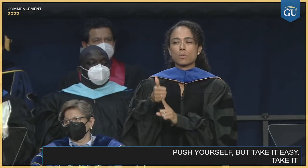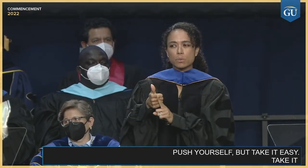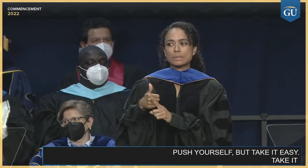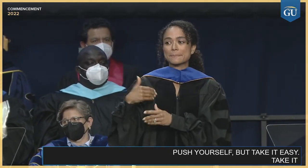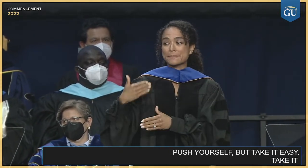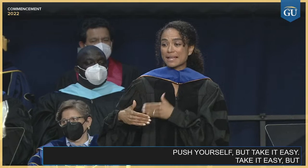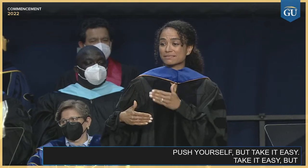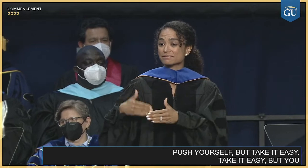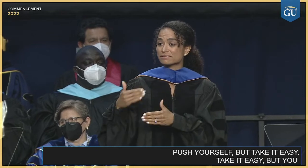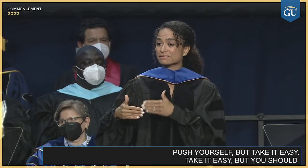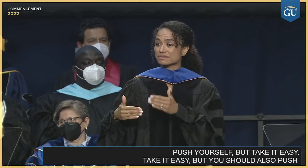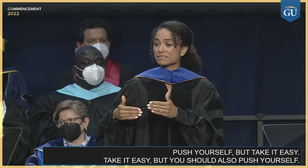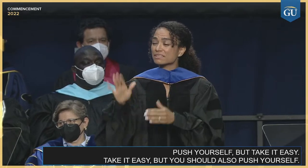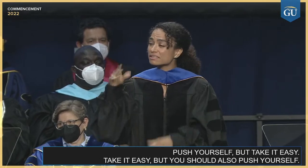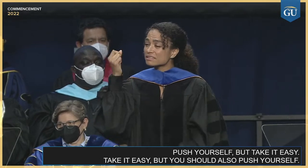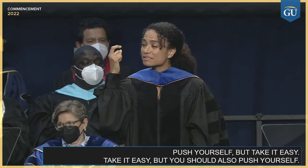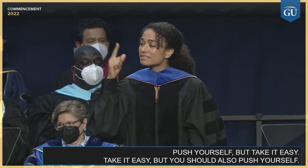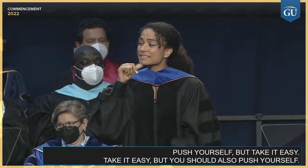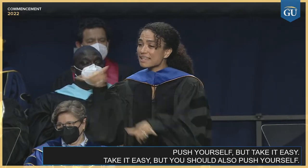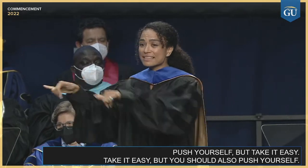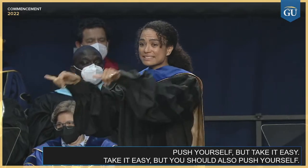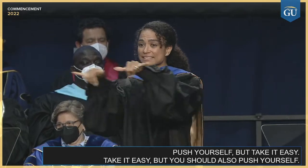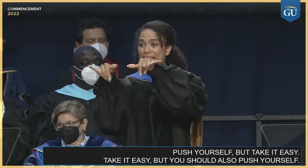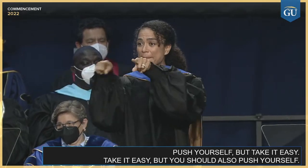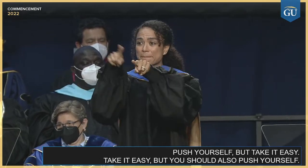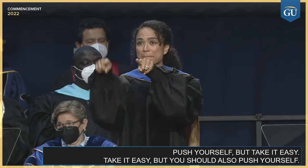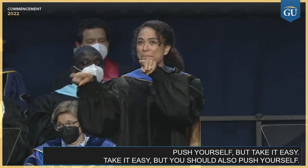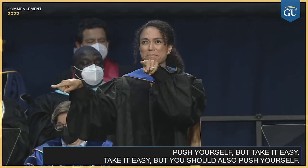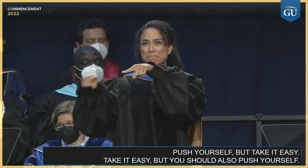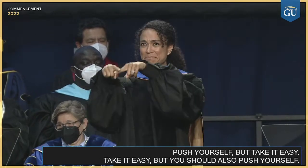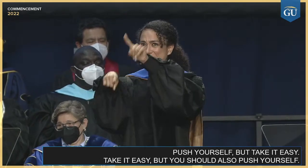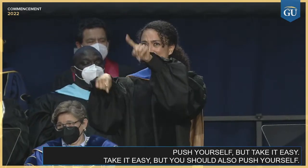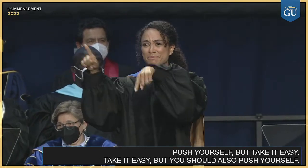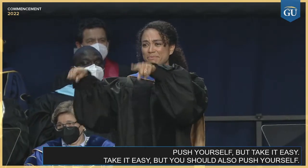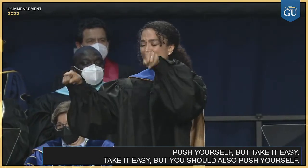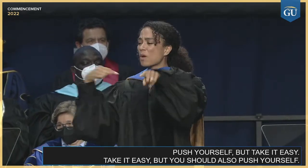Find your own pace. Your pace will not be the same as others.